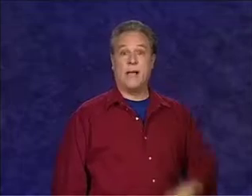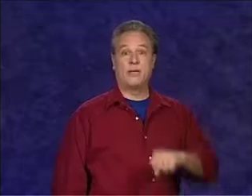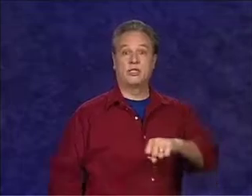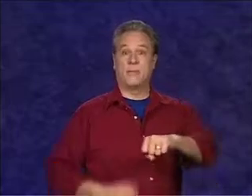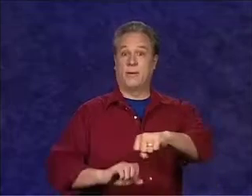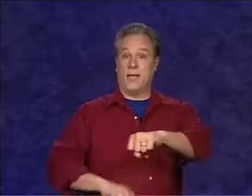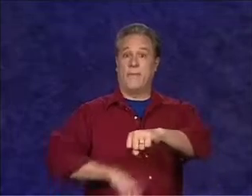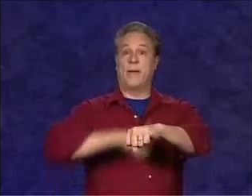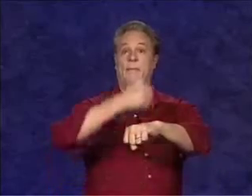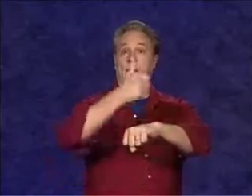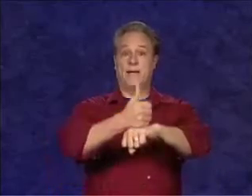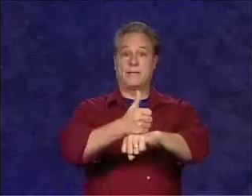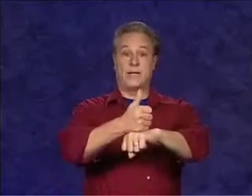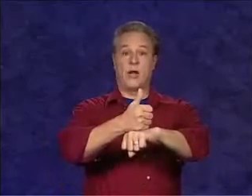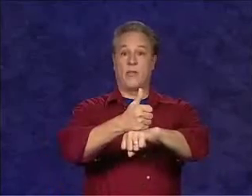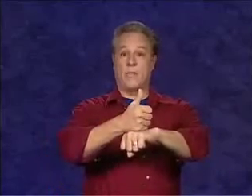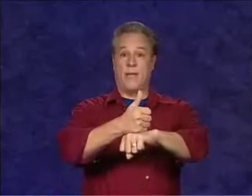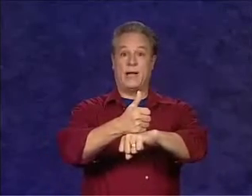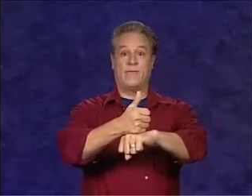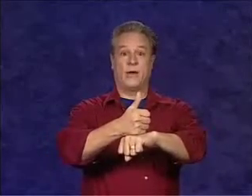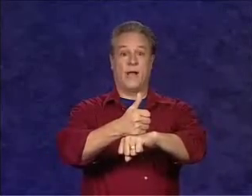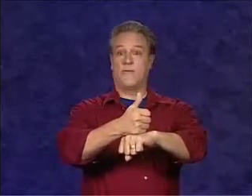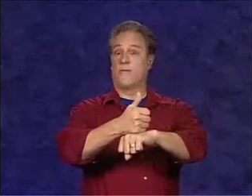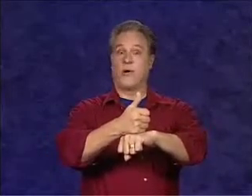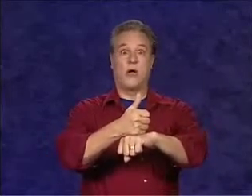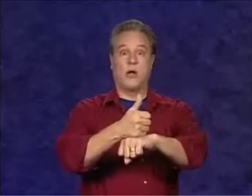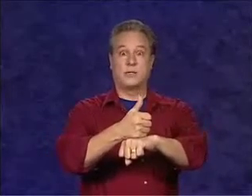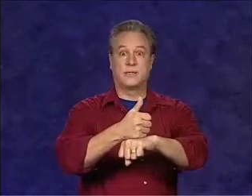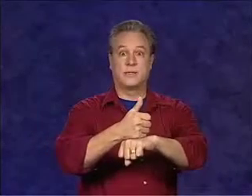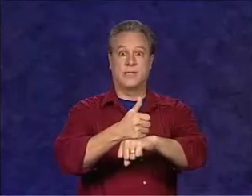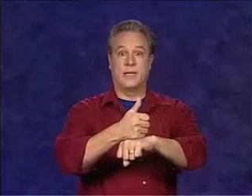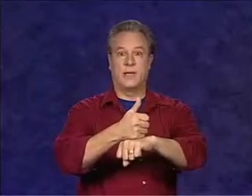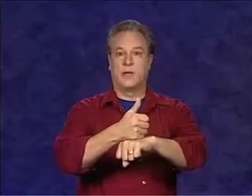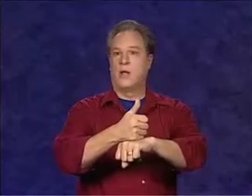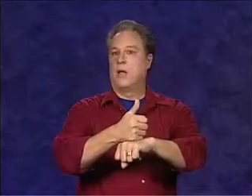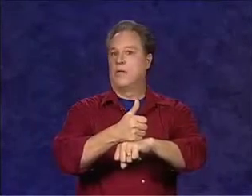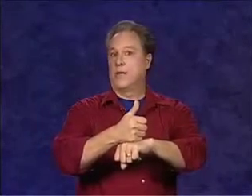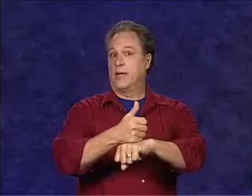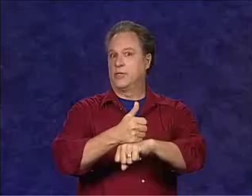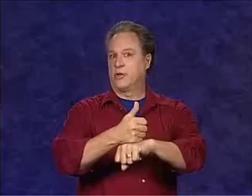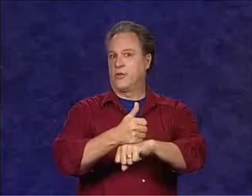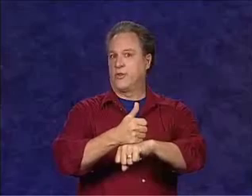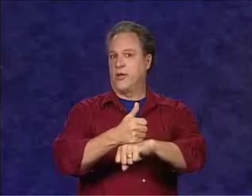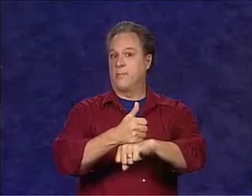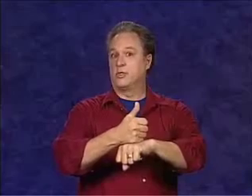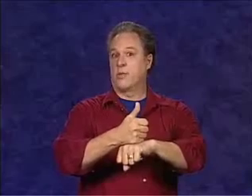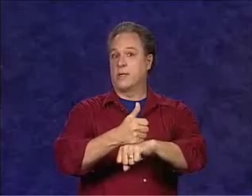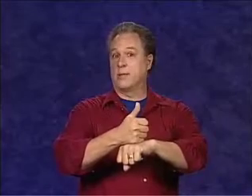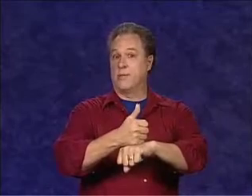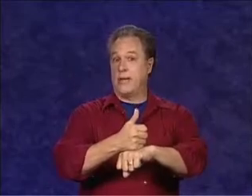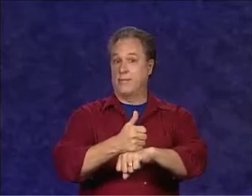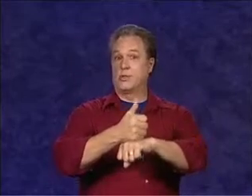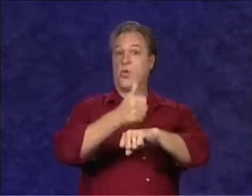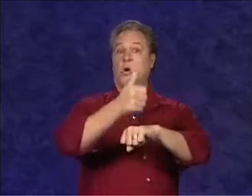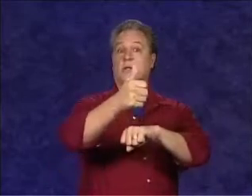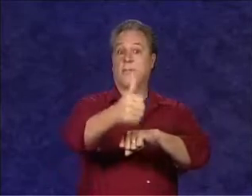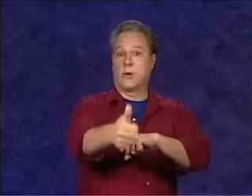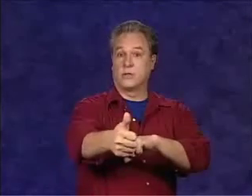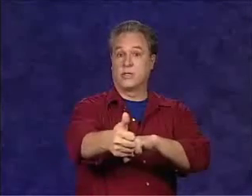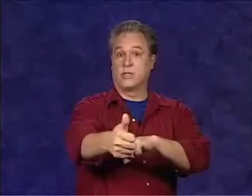Establish the blame by placing it on the back of your hand for all to see. Then let your thumb direct the blame toward the person